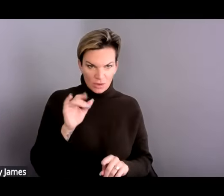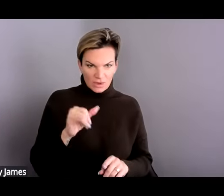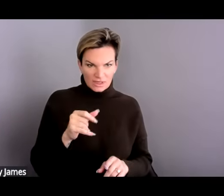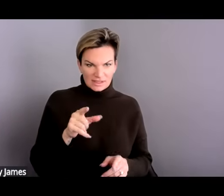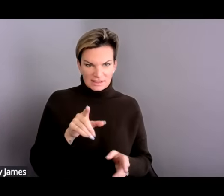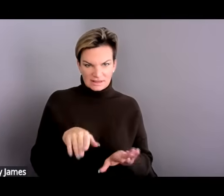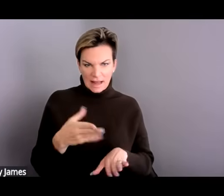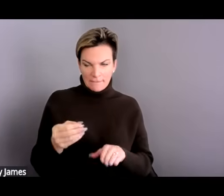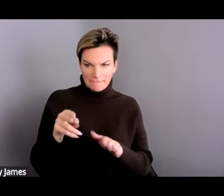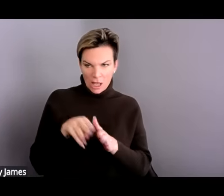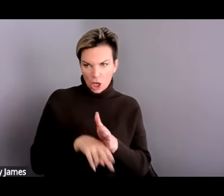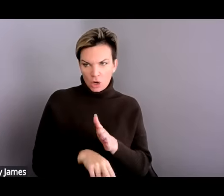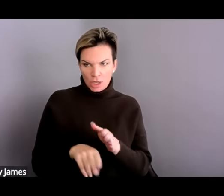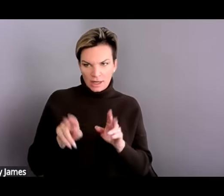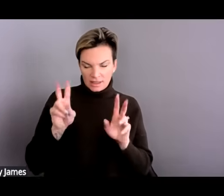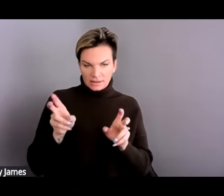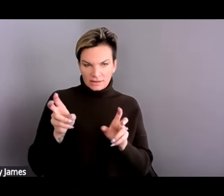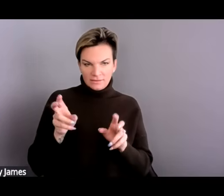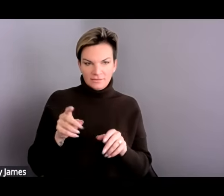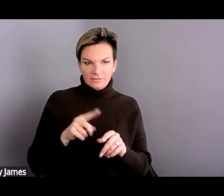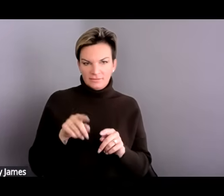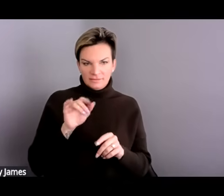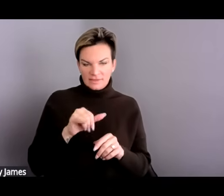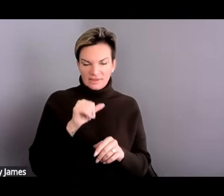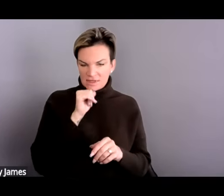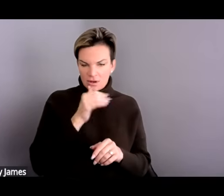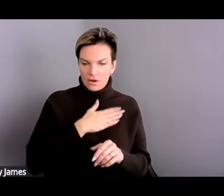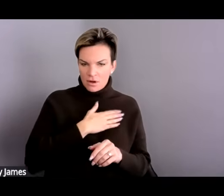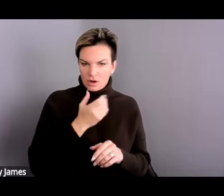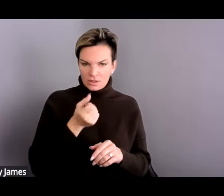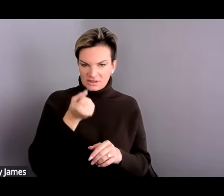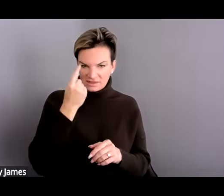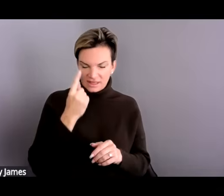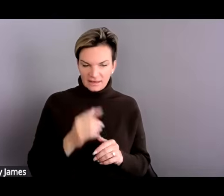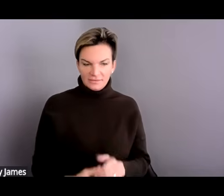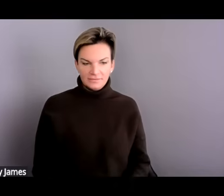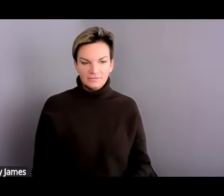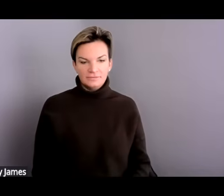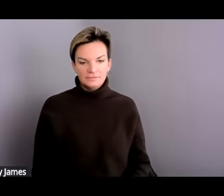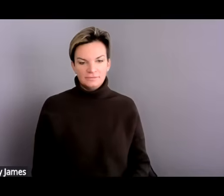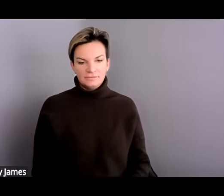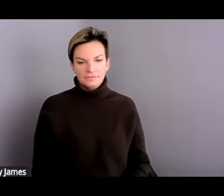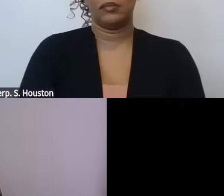That's why I was asking you, because that has never been our understanding. Okay.